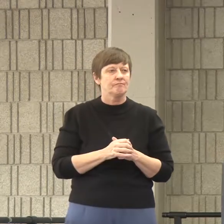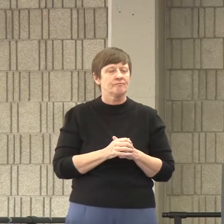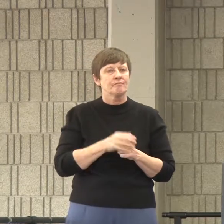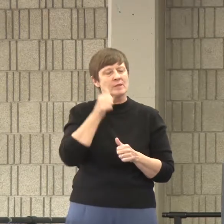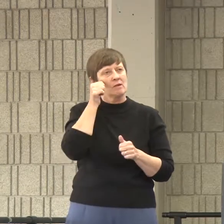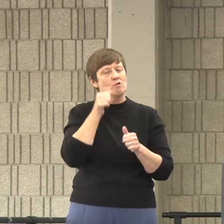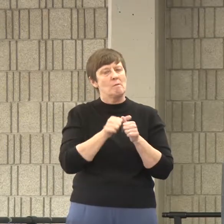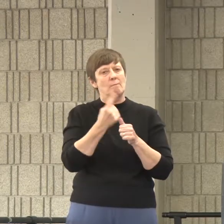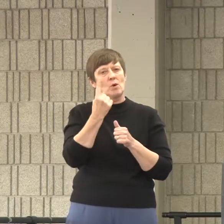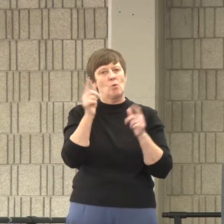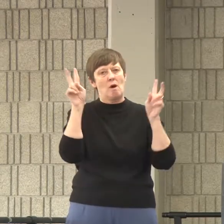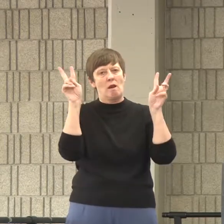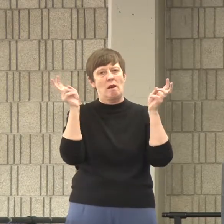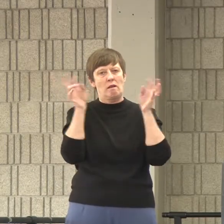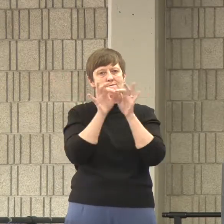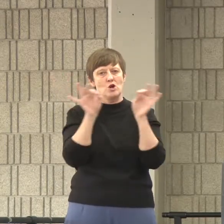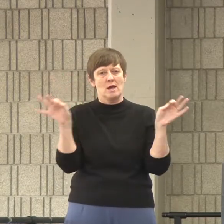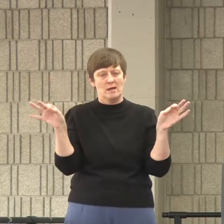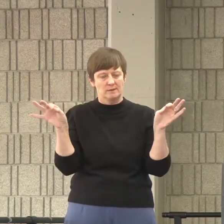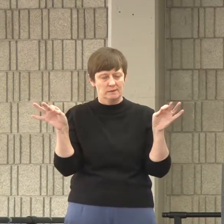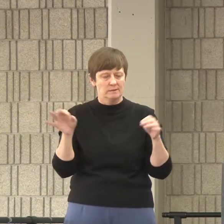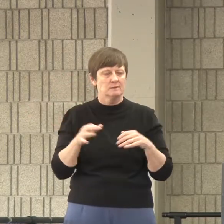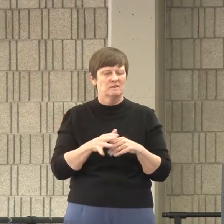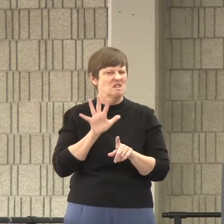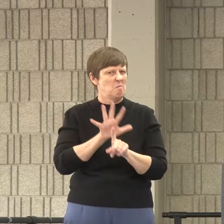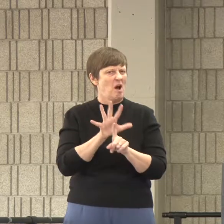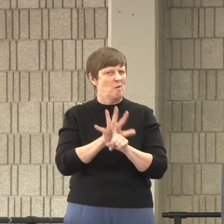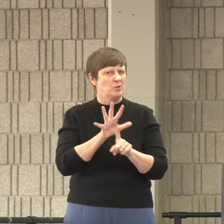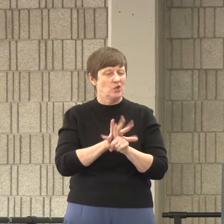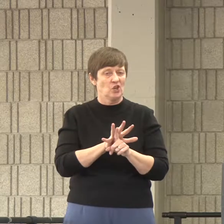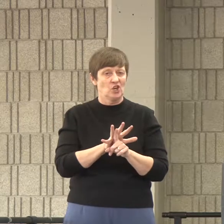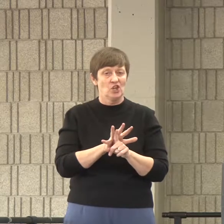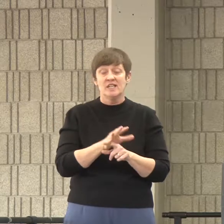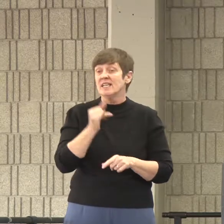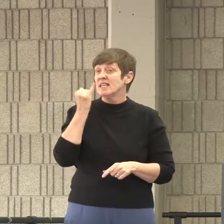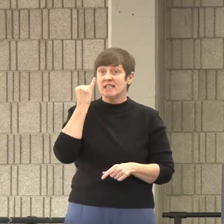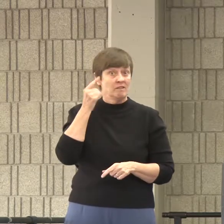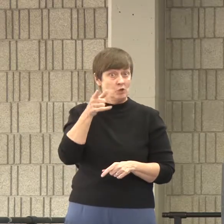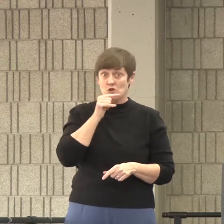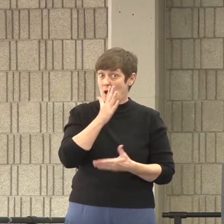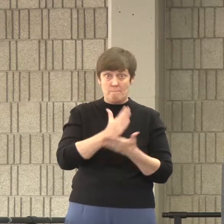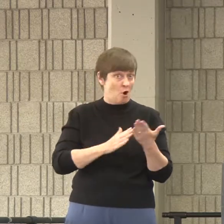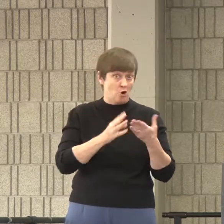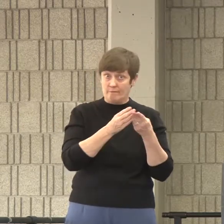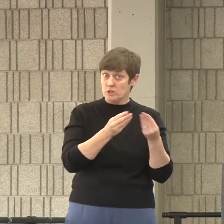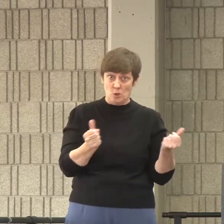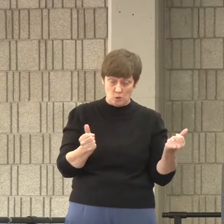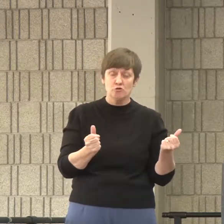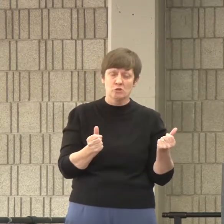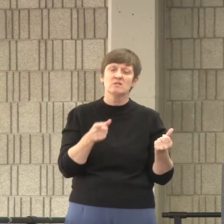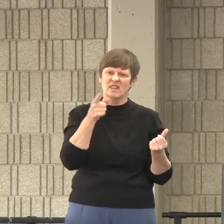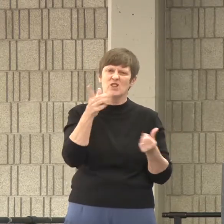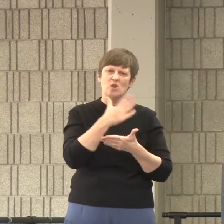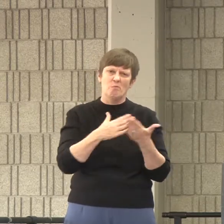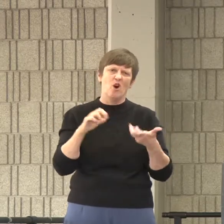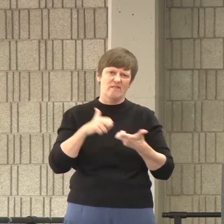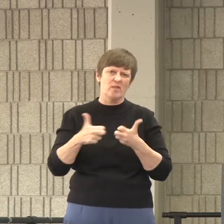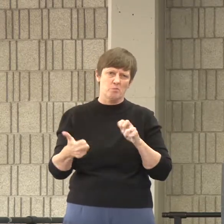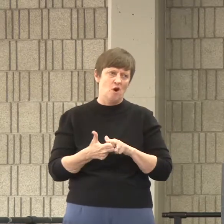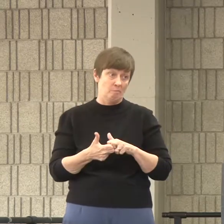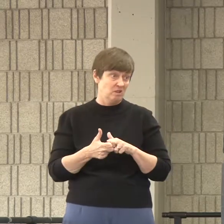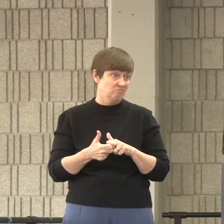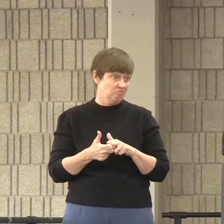one phrase that was very prominent, and it was, if you're not part of the solution, you're part of the problem. And to